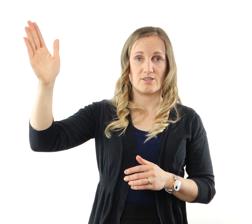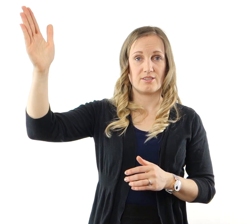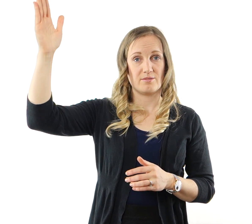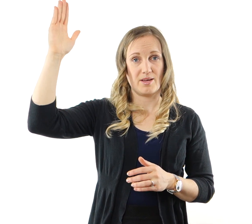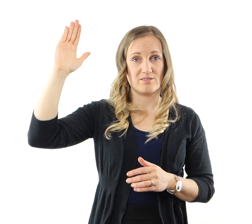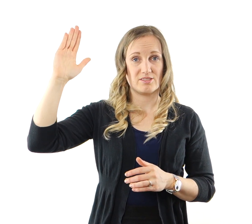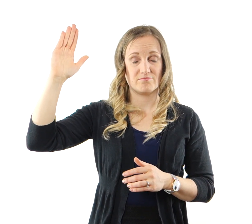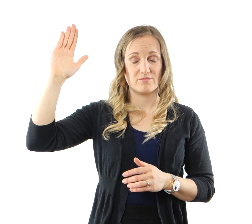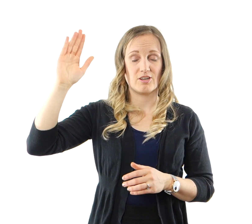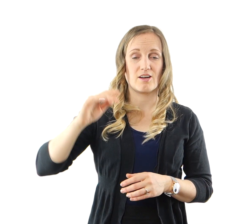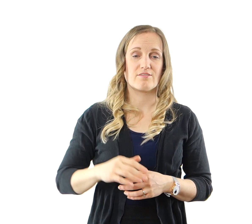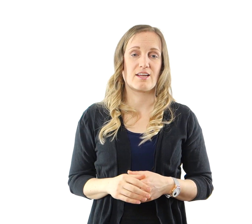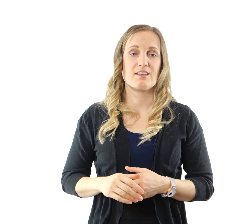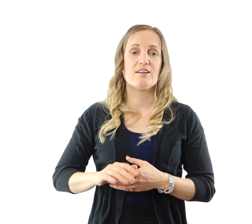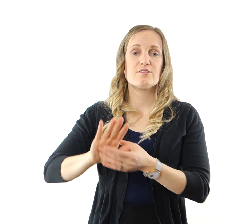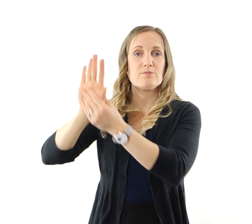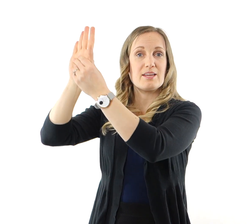talking about God, right? So we make it